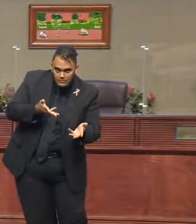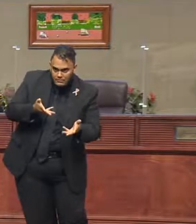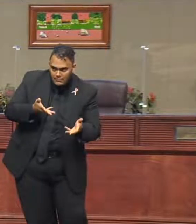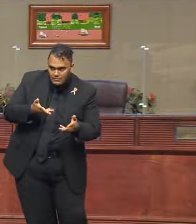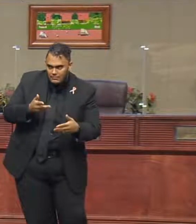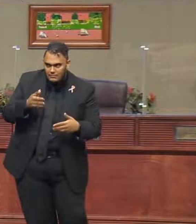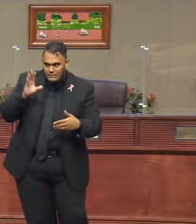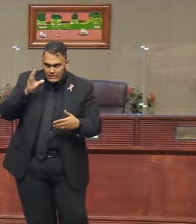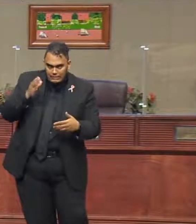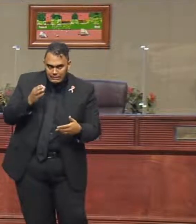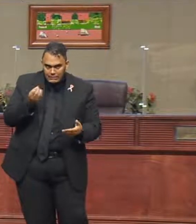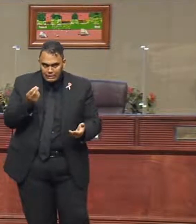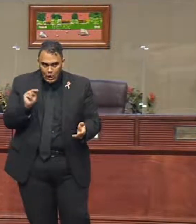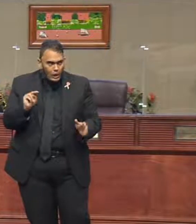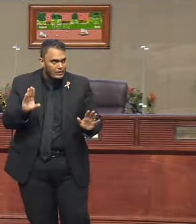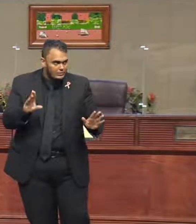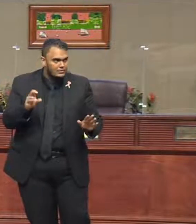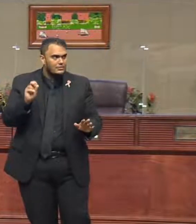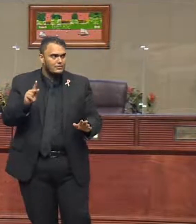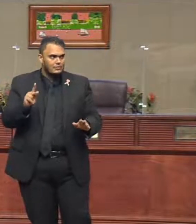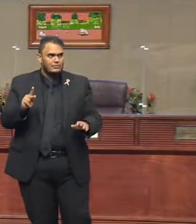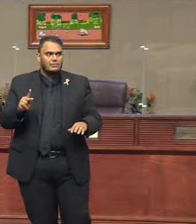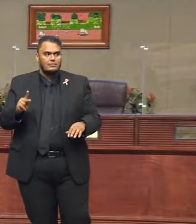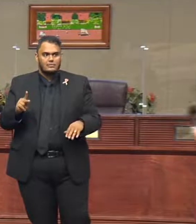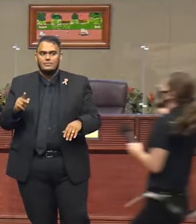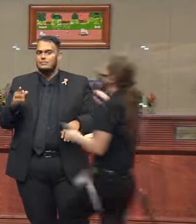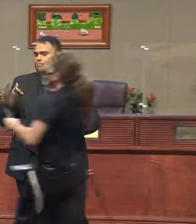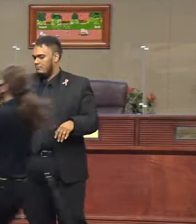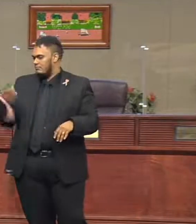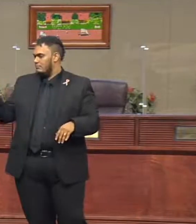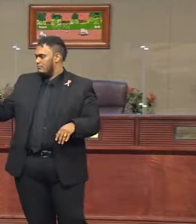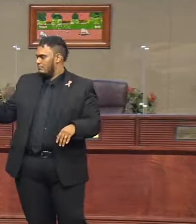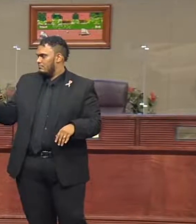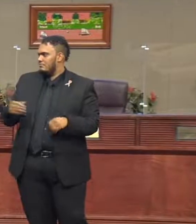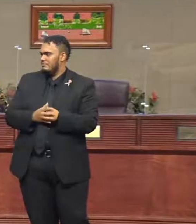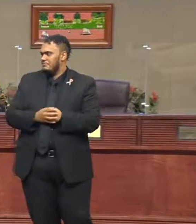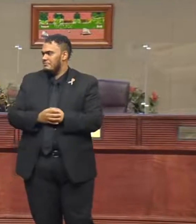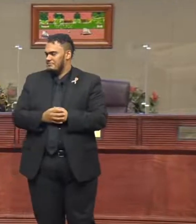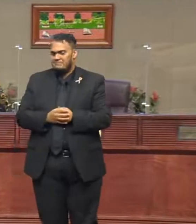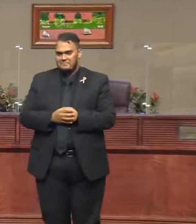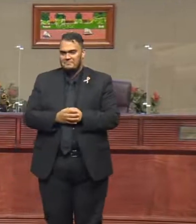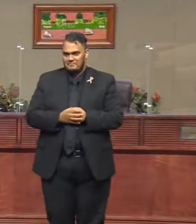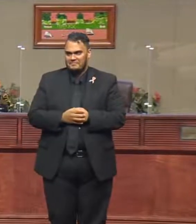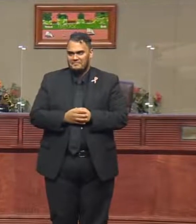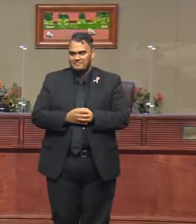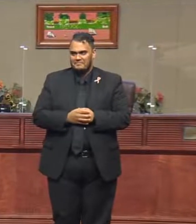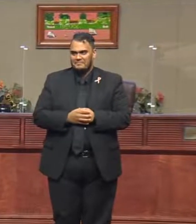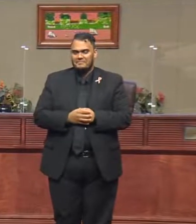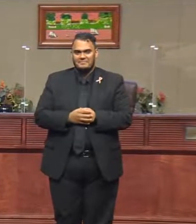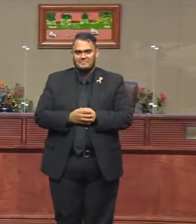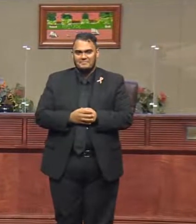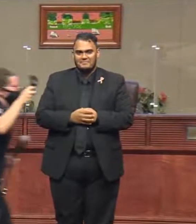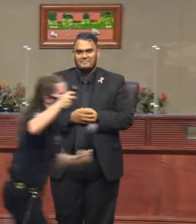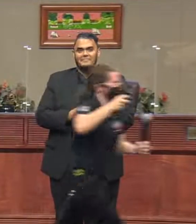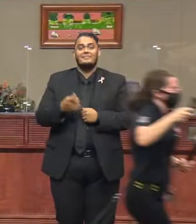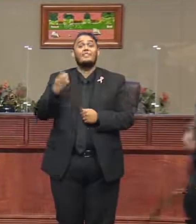it looks like so. We have ample supply of vaccines.